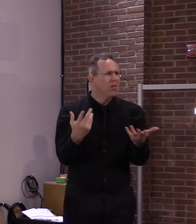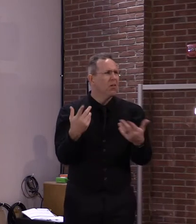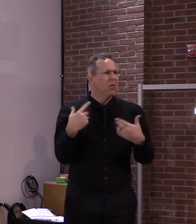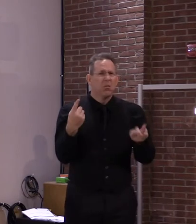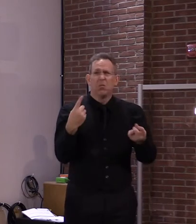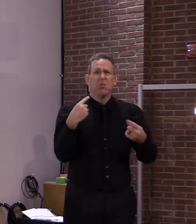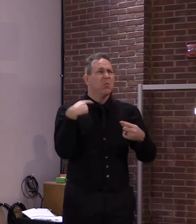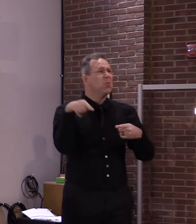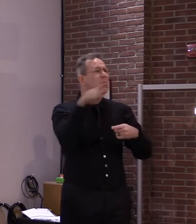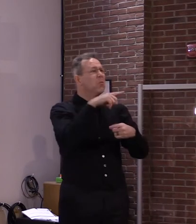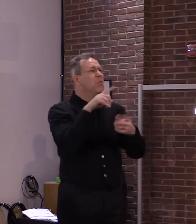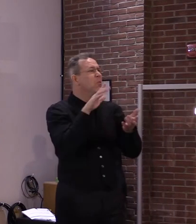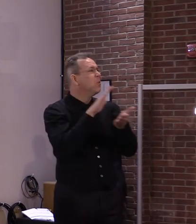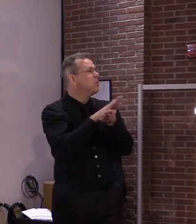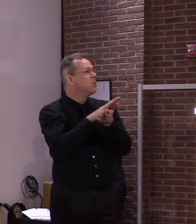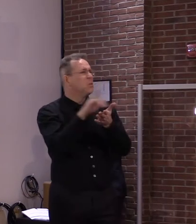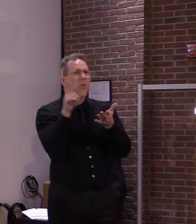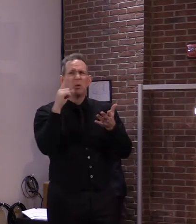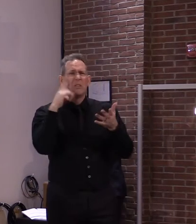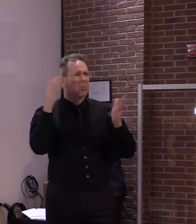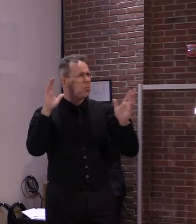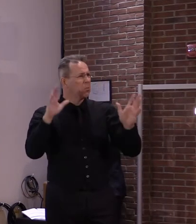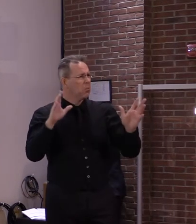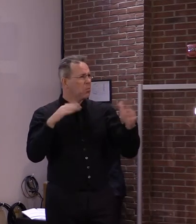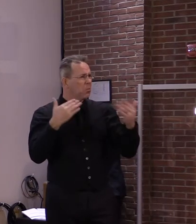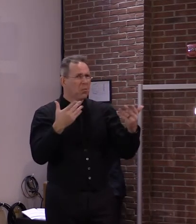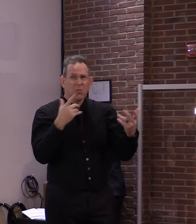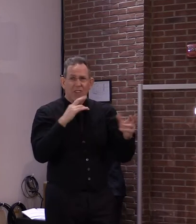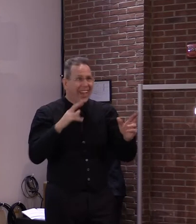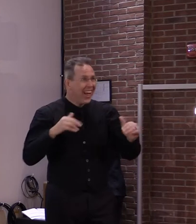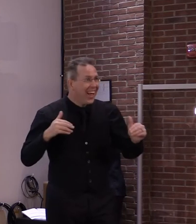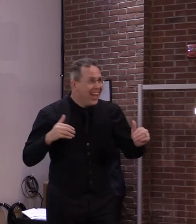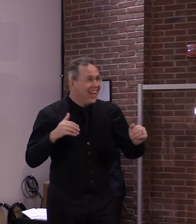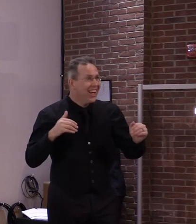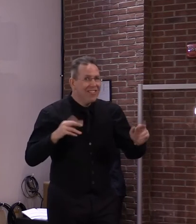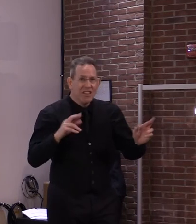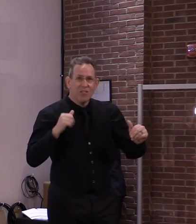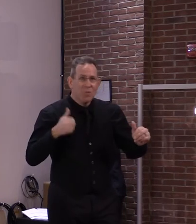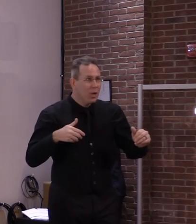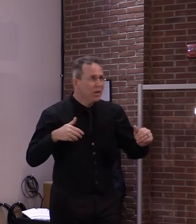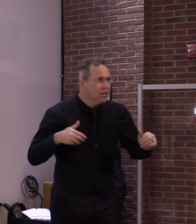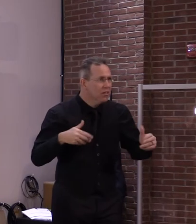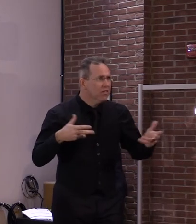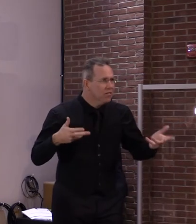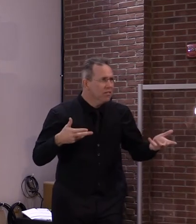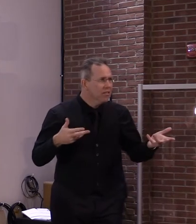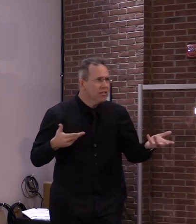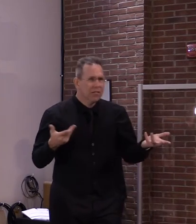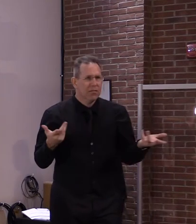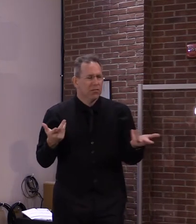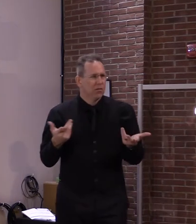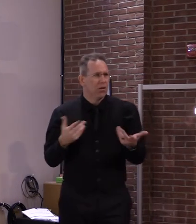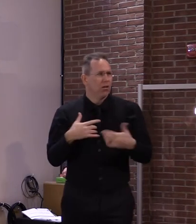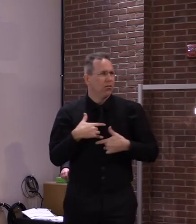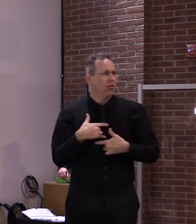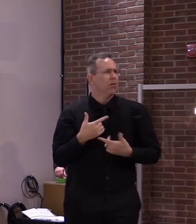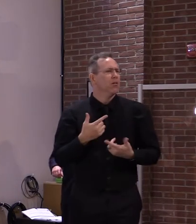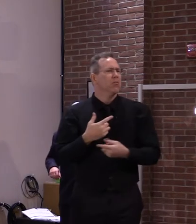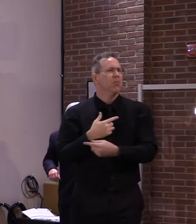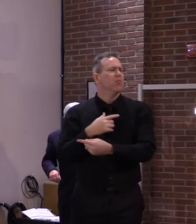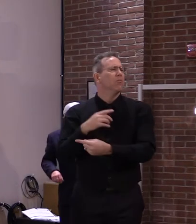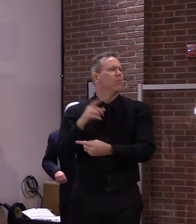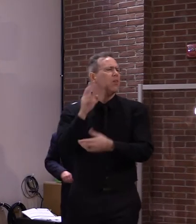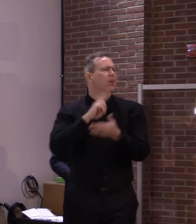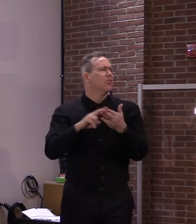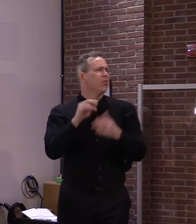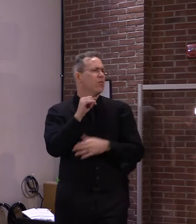as today or tomorrow if given the chance yeah we were i'm going to let secretary moore answer further if i don't get this right but we had an agreement with